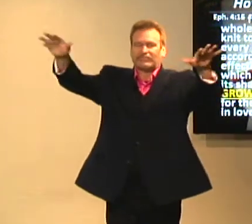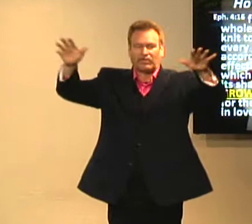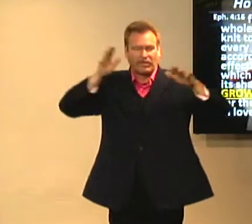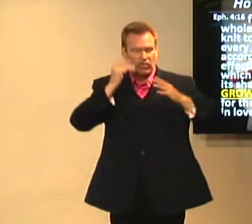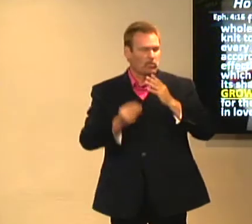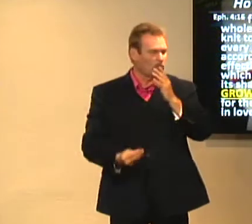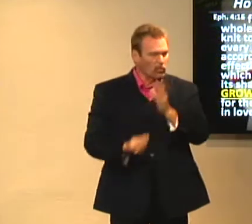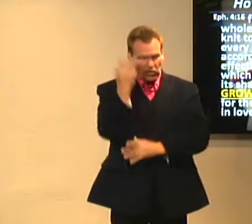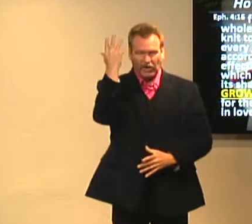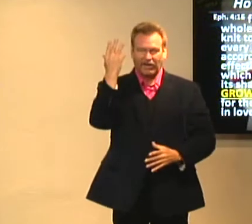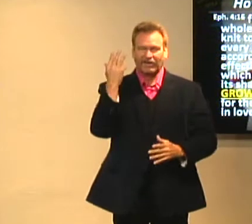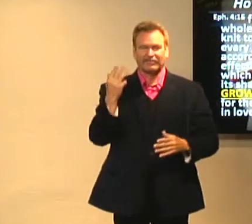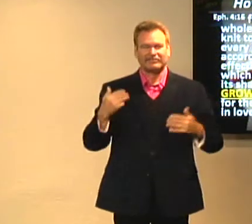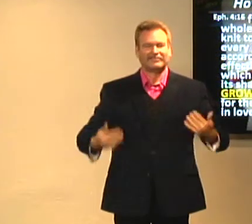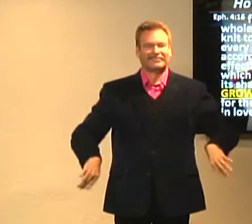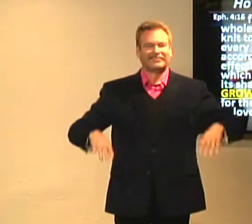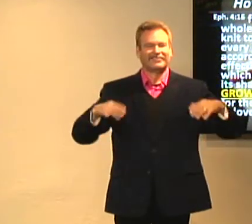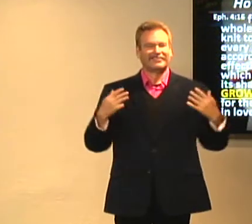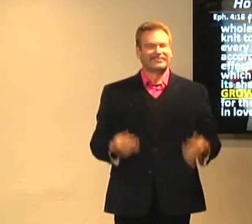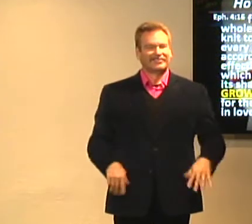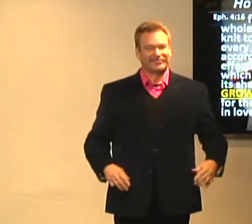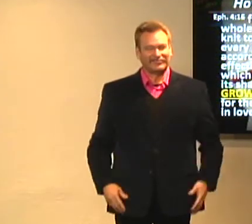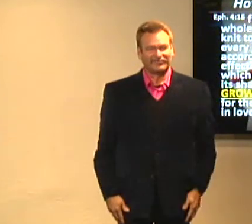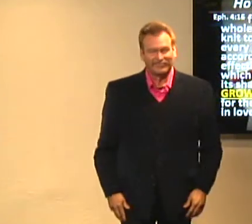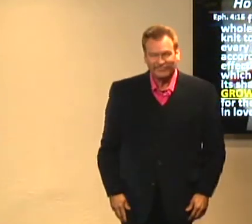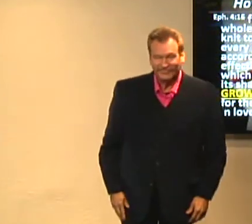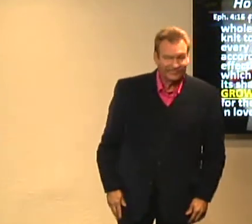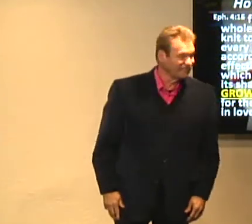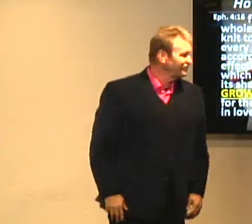working together, we will grow and mature together.